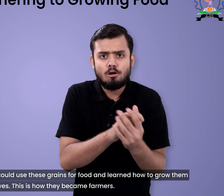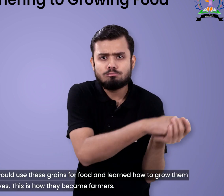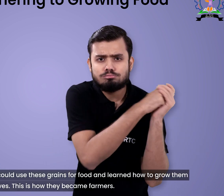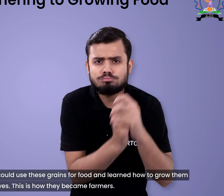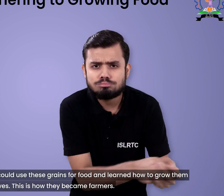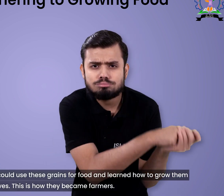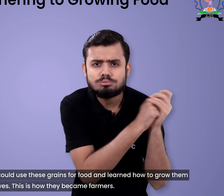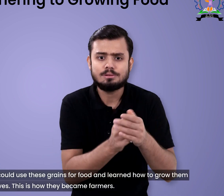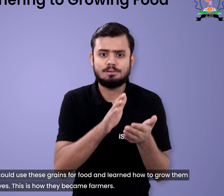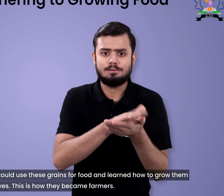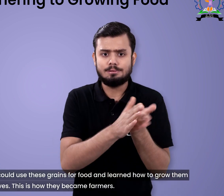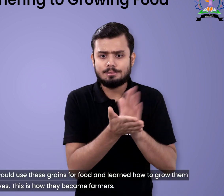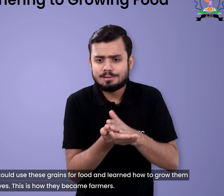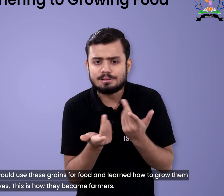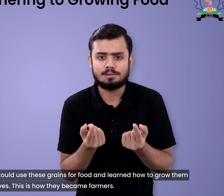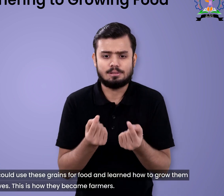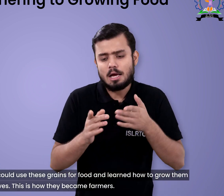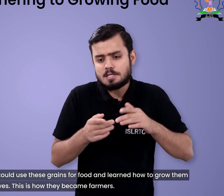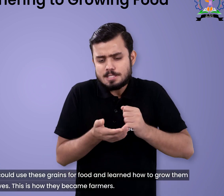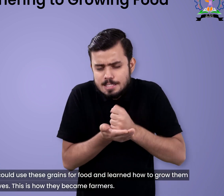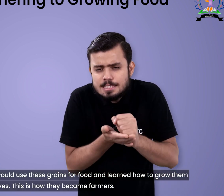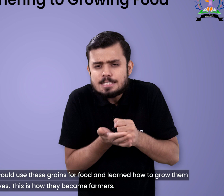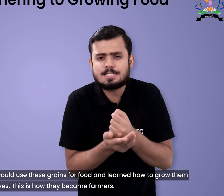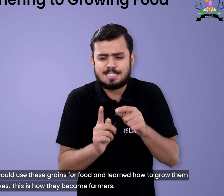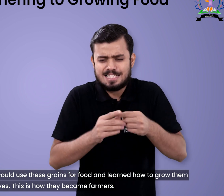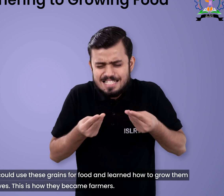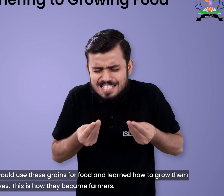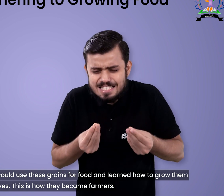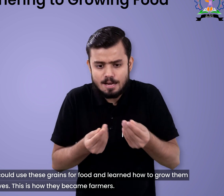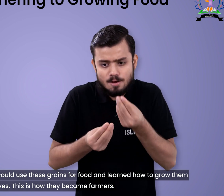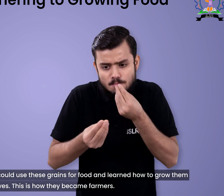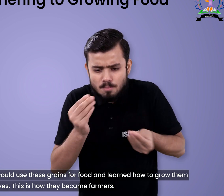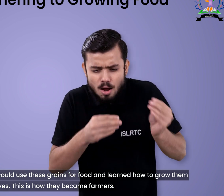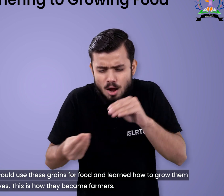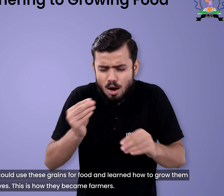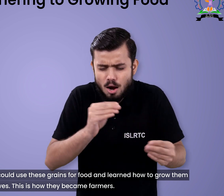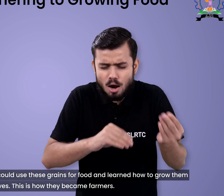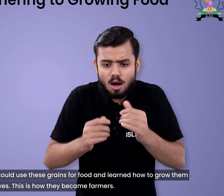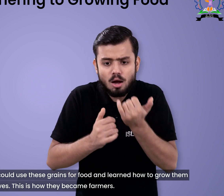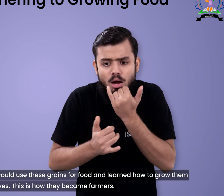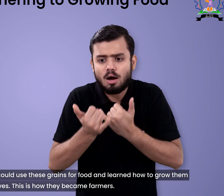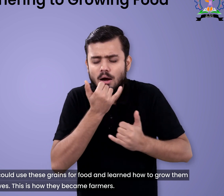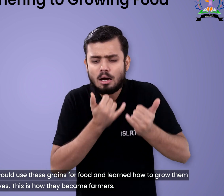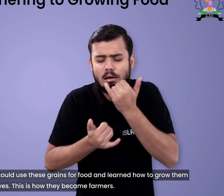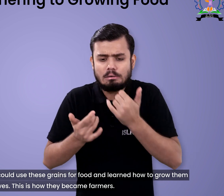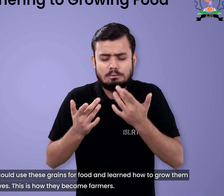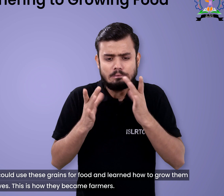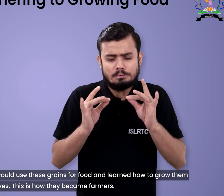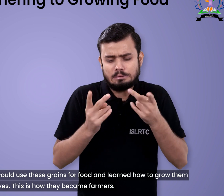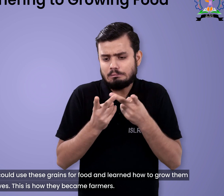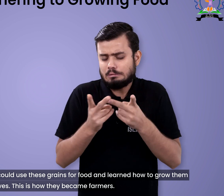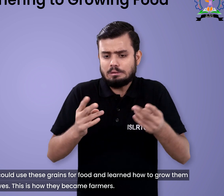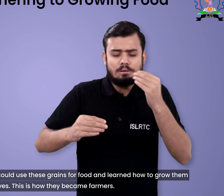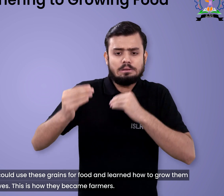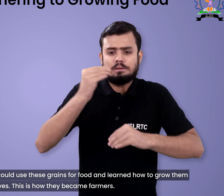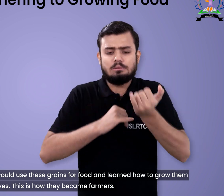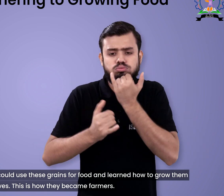People slowly learned that they could use these grains for food and learned how to grow them themselves. This is how